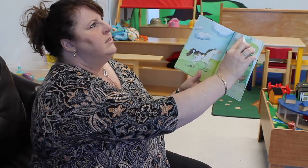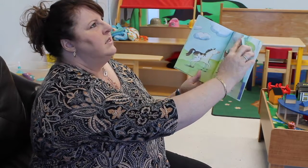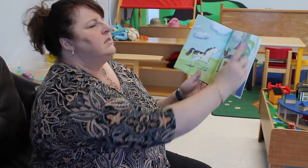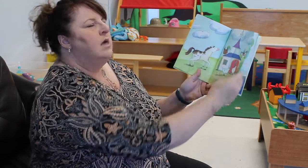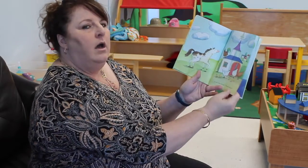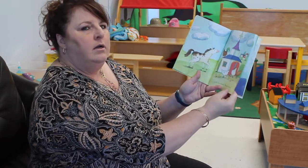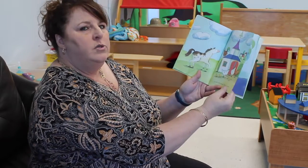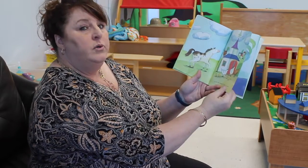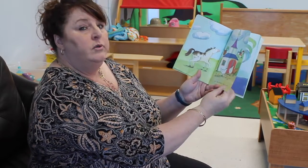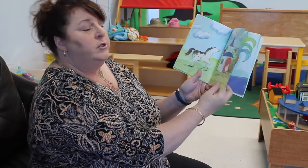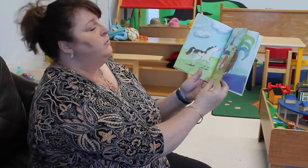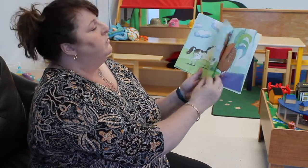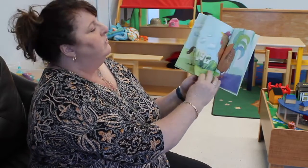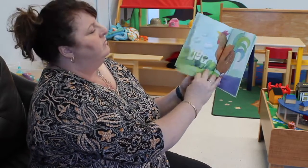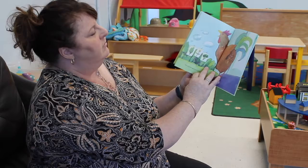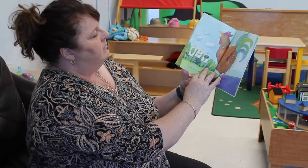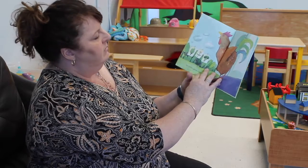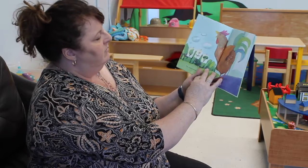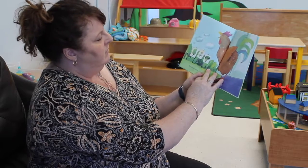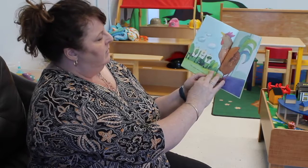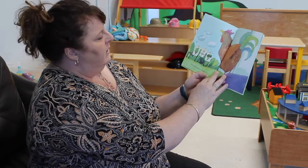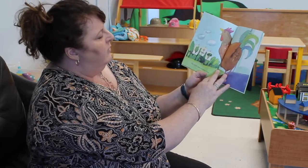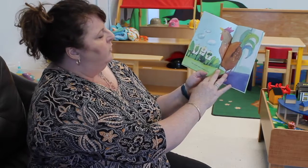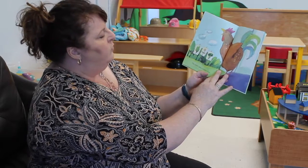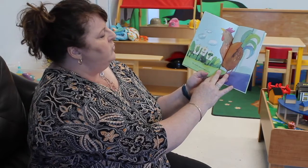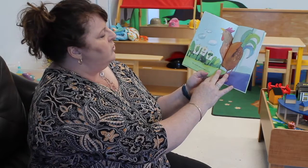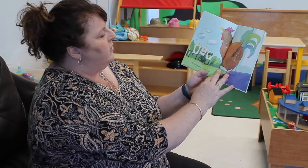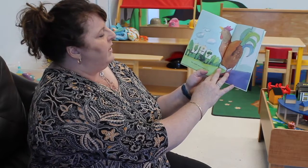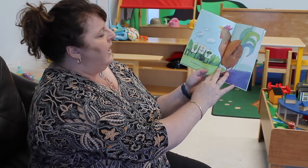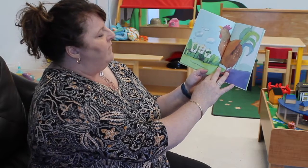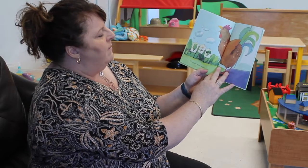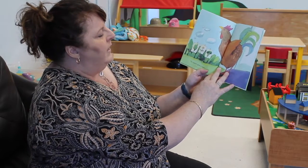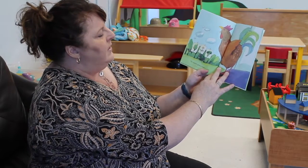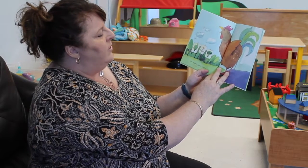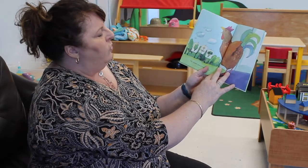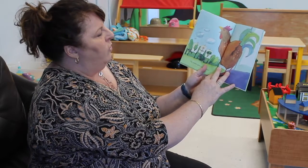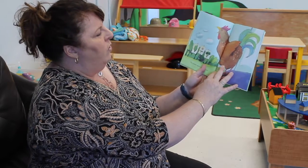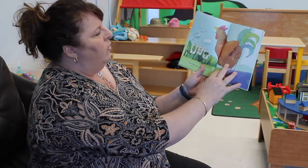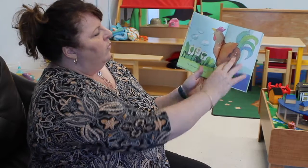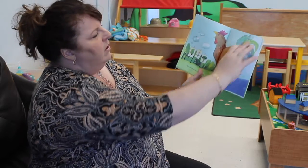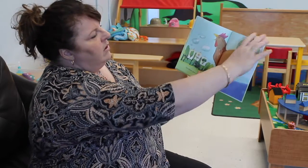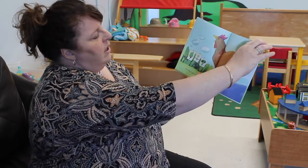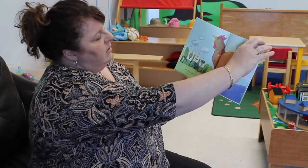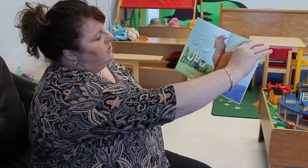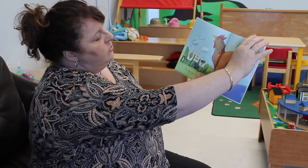says, cock-a-doodle-doo. The rooster gave a mighty crow,